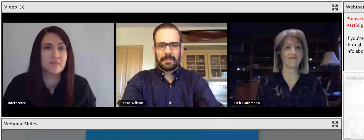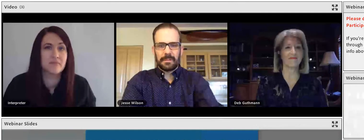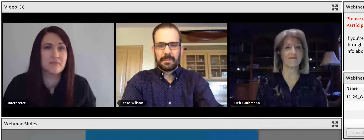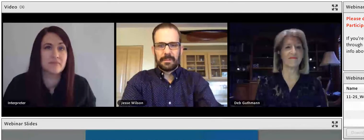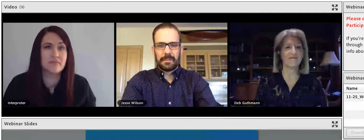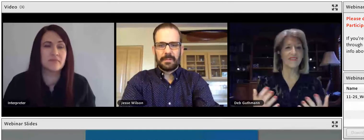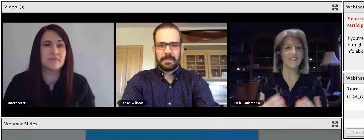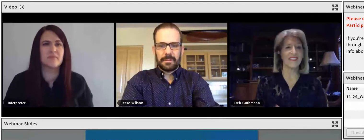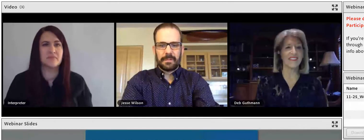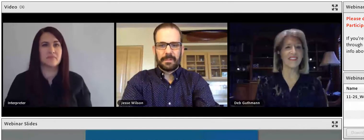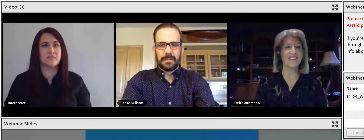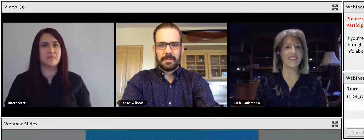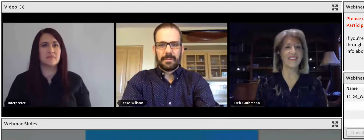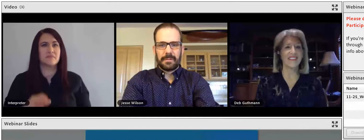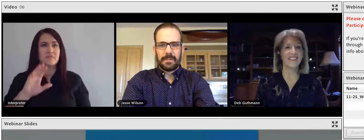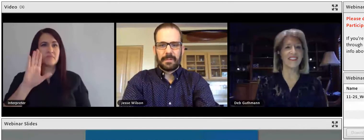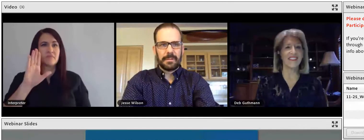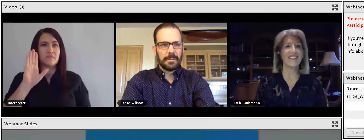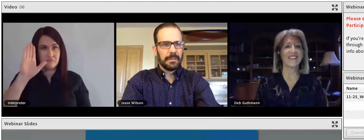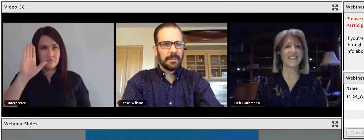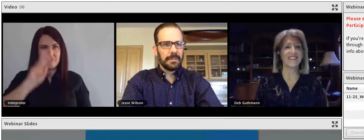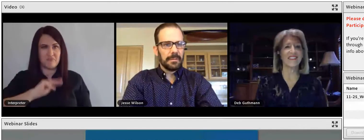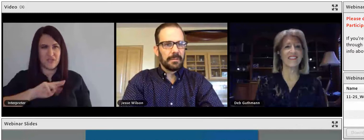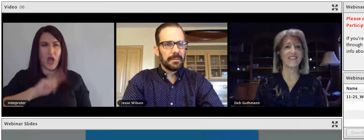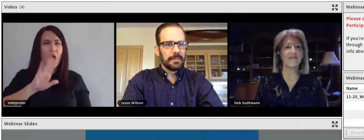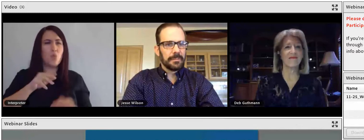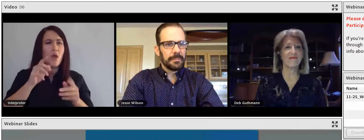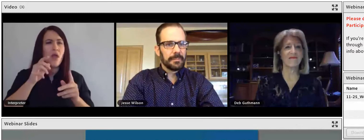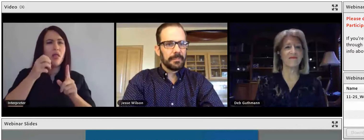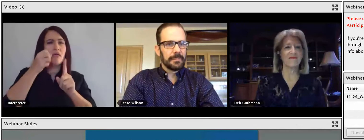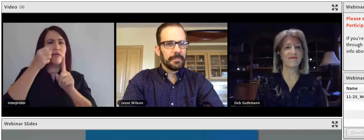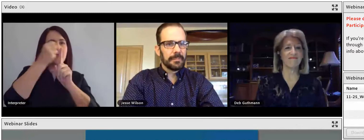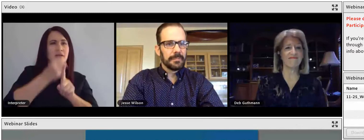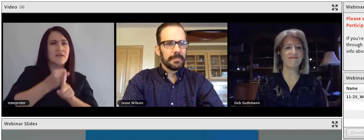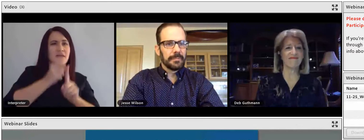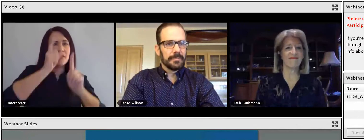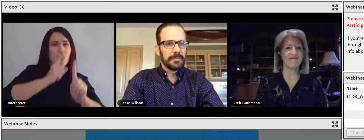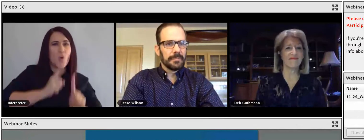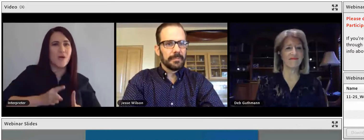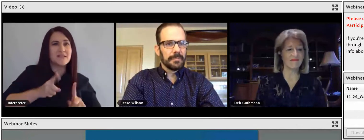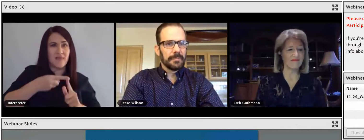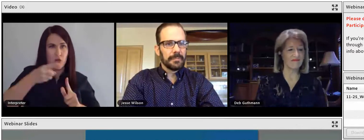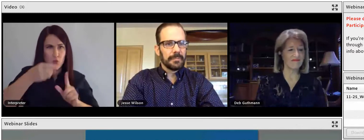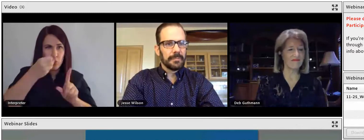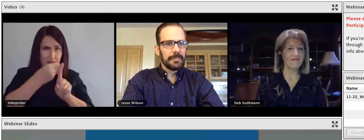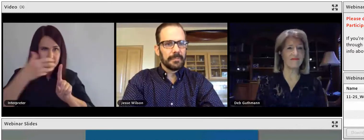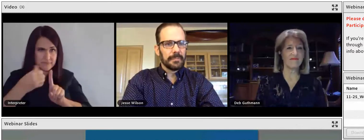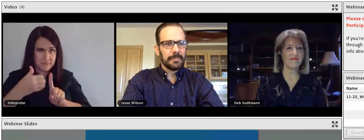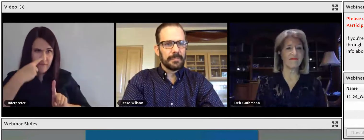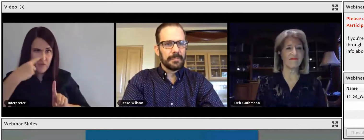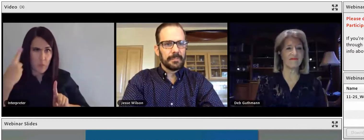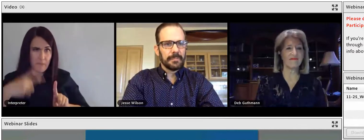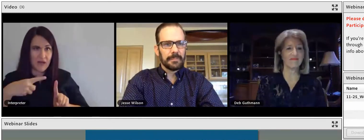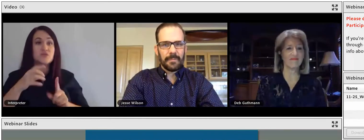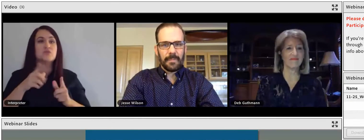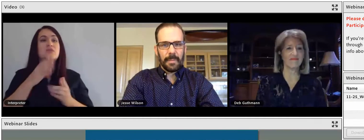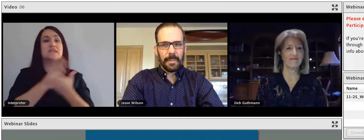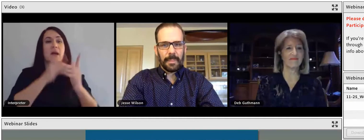I can go through the key points, and then if you want to elaborate on that, Jesse, then that would be great. Some of the key points are